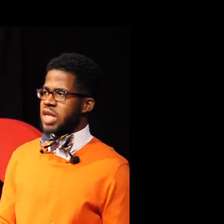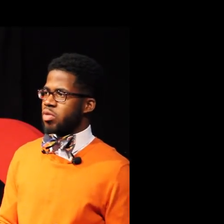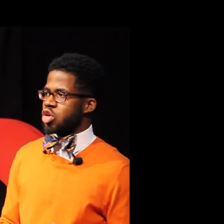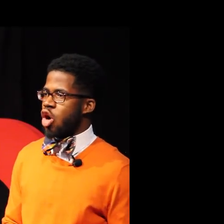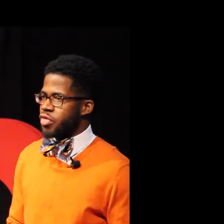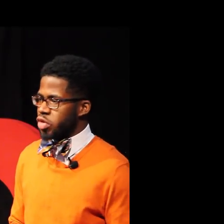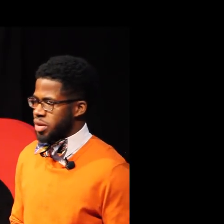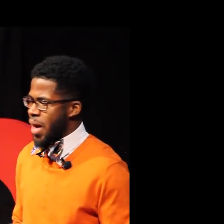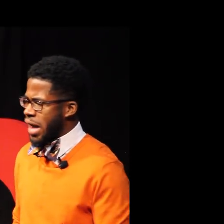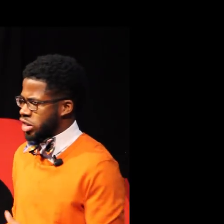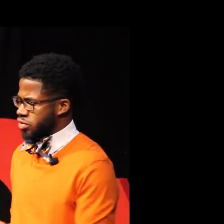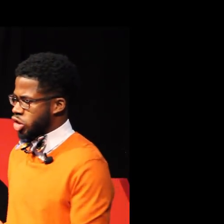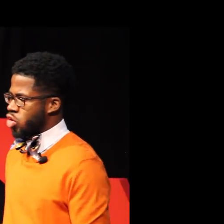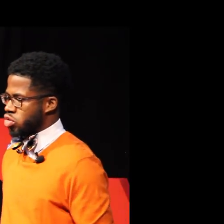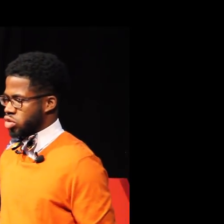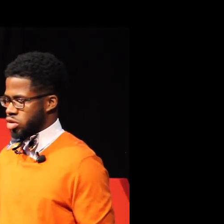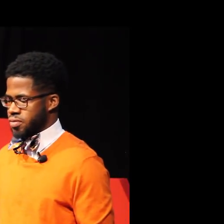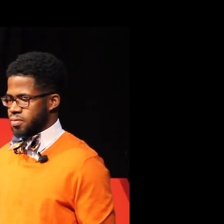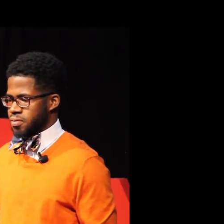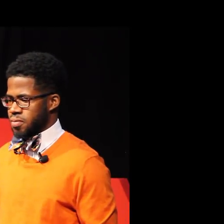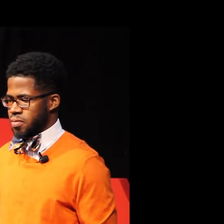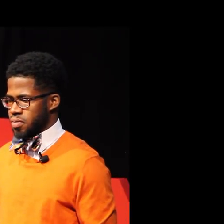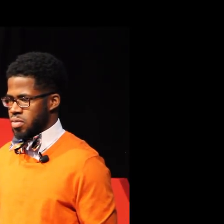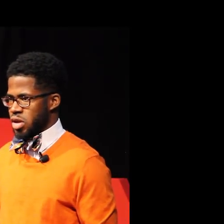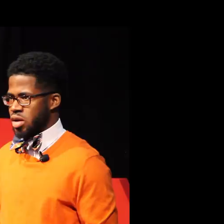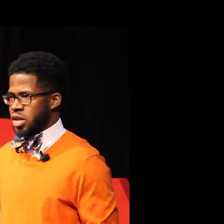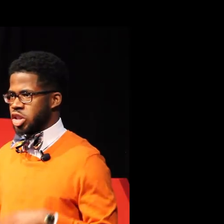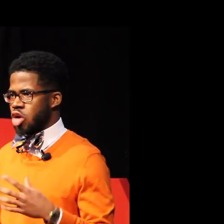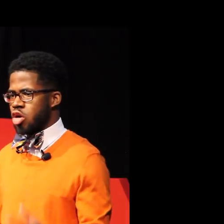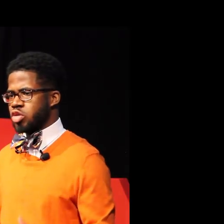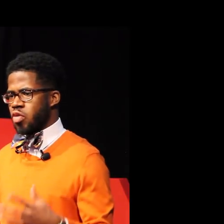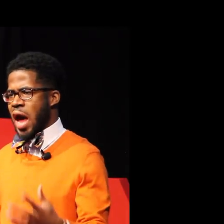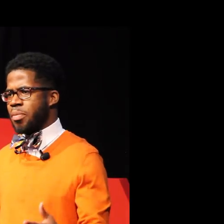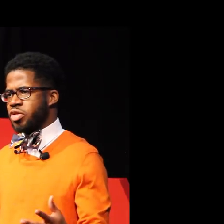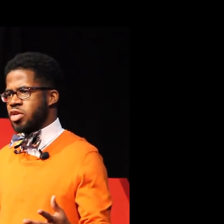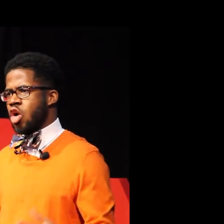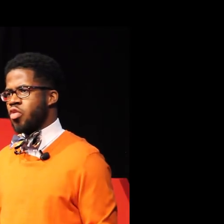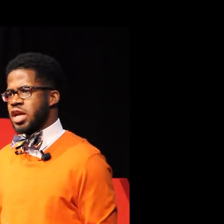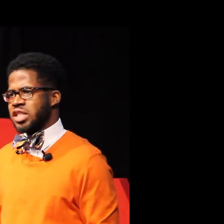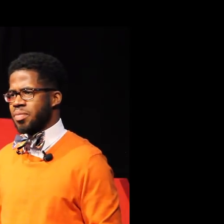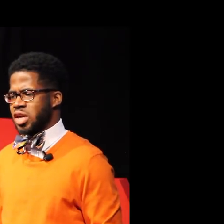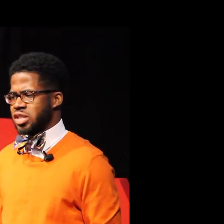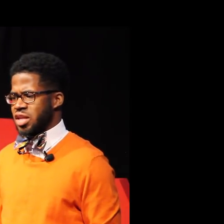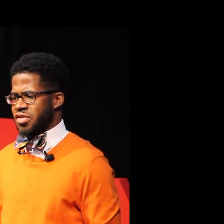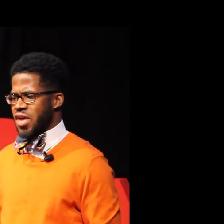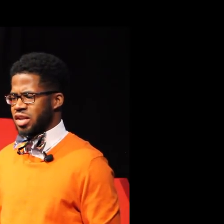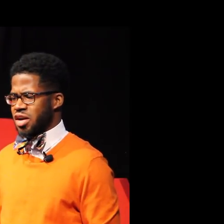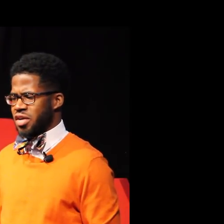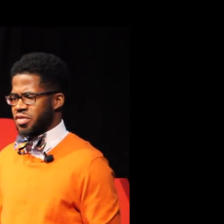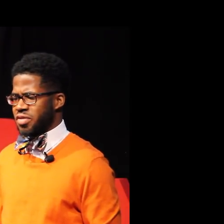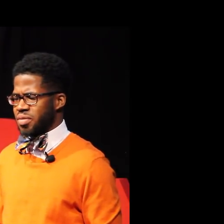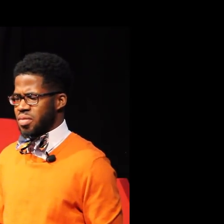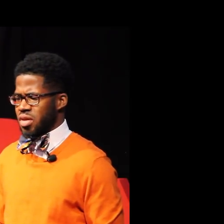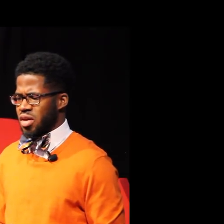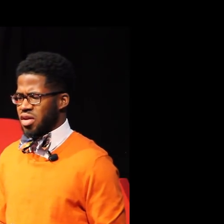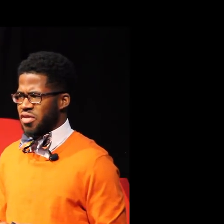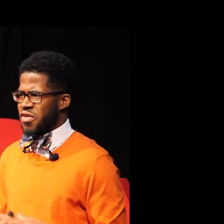One of the gifts that was offered was a package of journals. These journals were wrapped with a note reading something to the effect